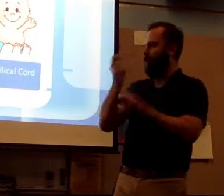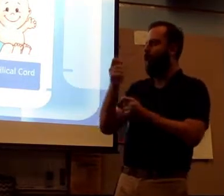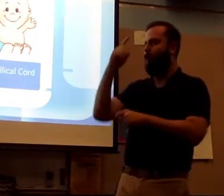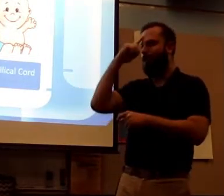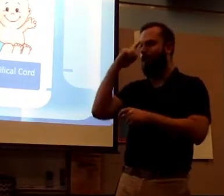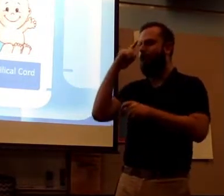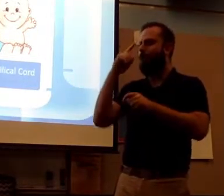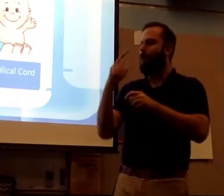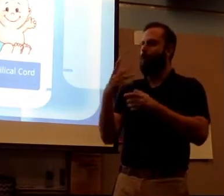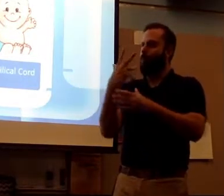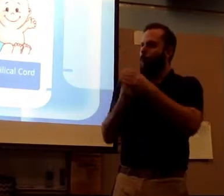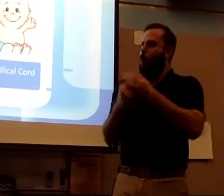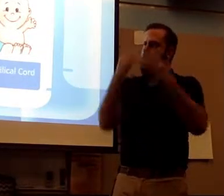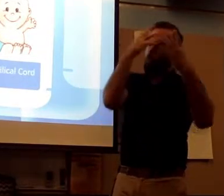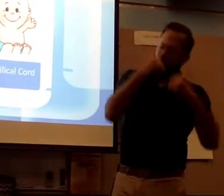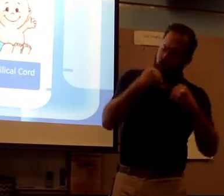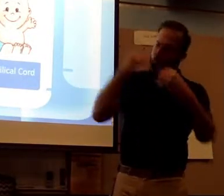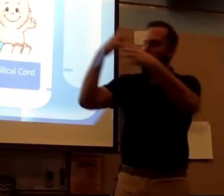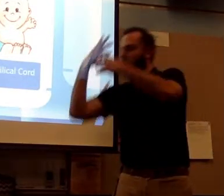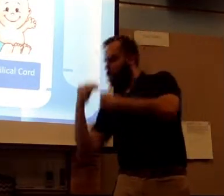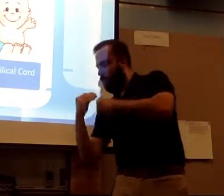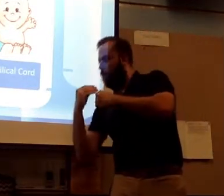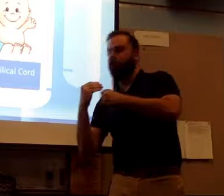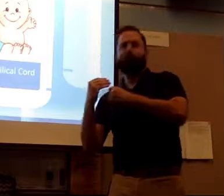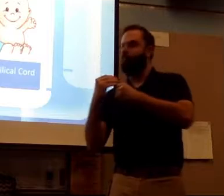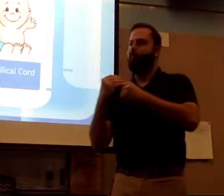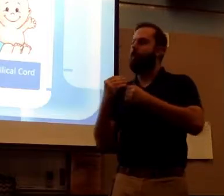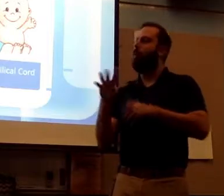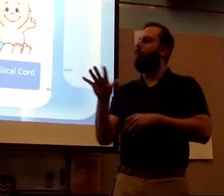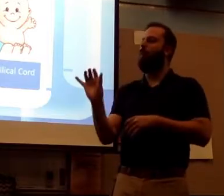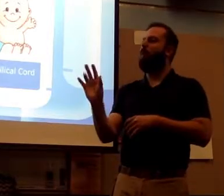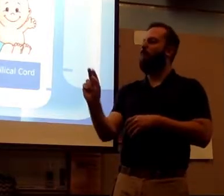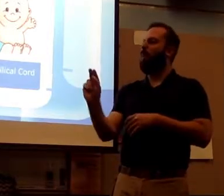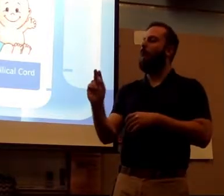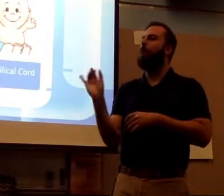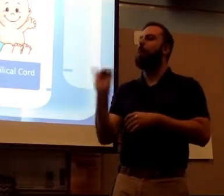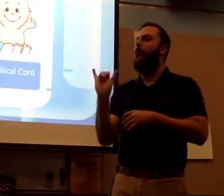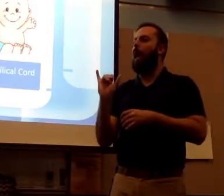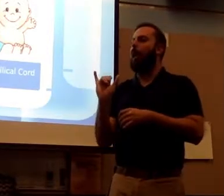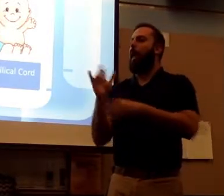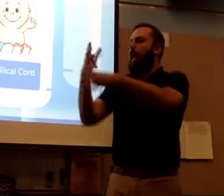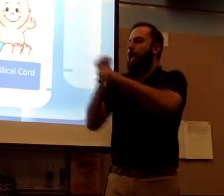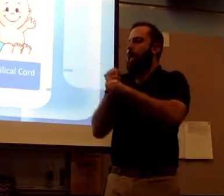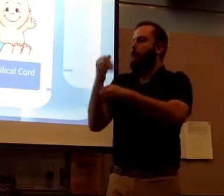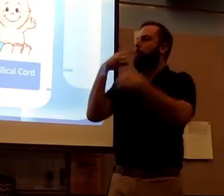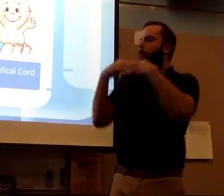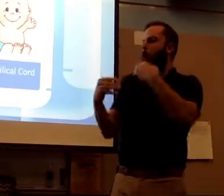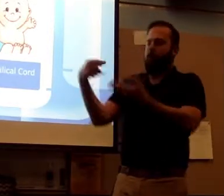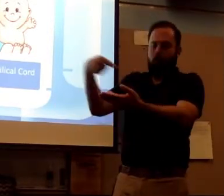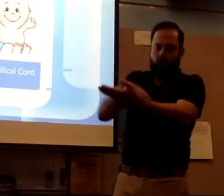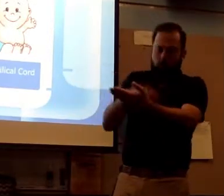to be put under for some reason, but it's just kind of like getting blood, basically.